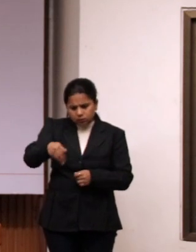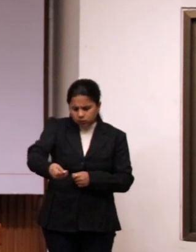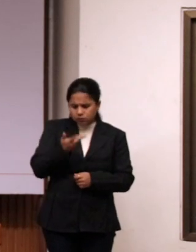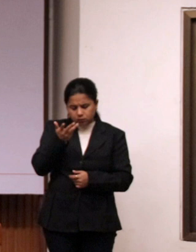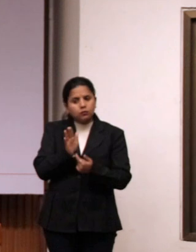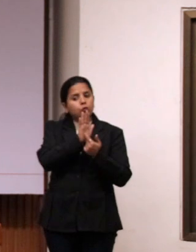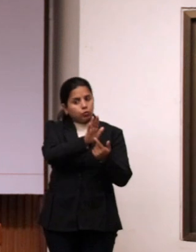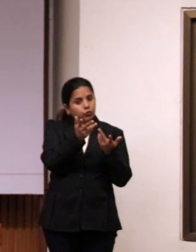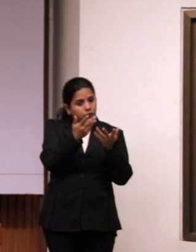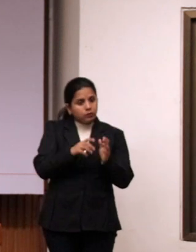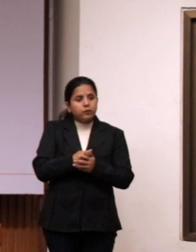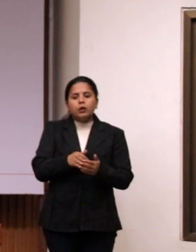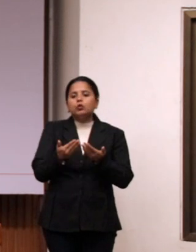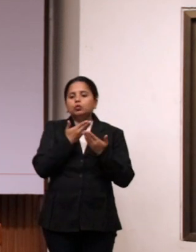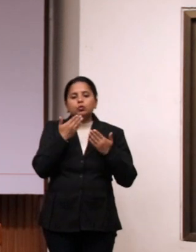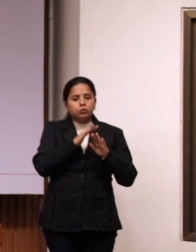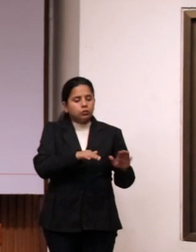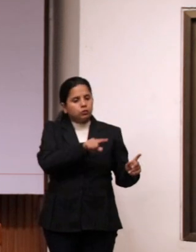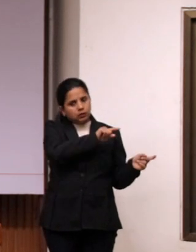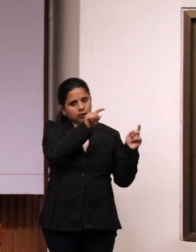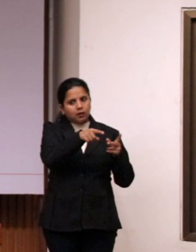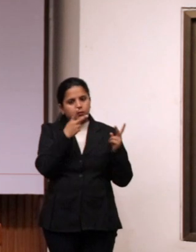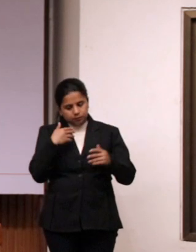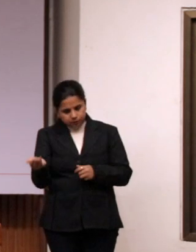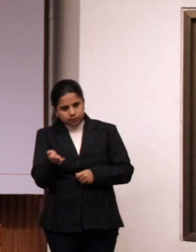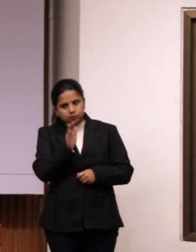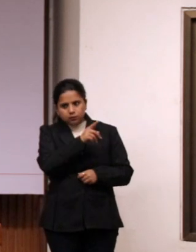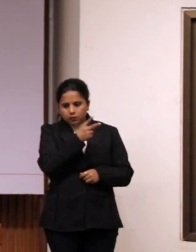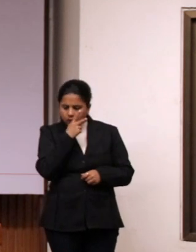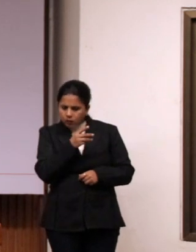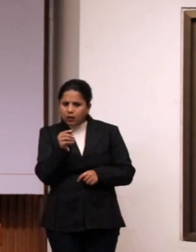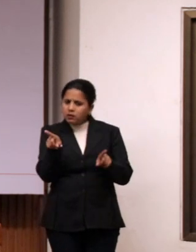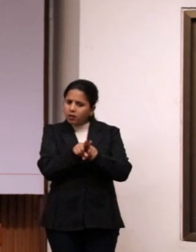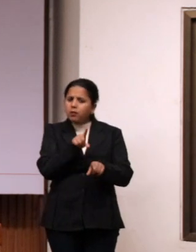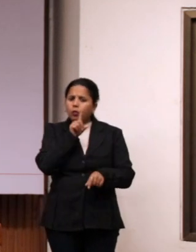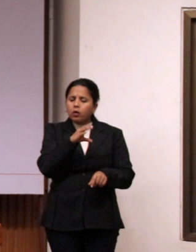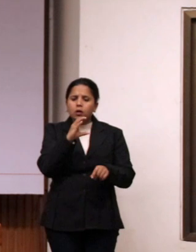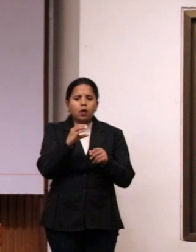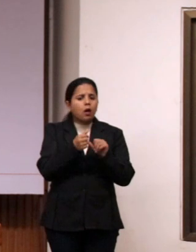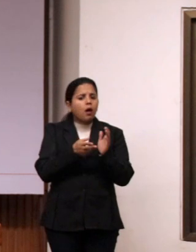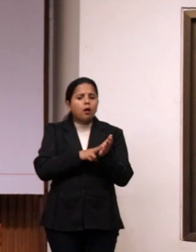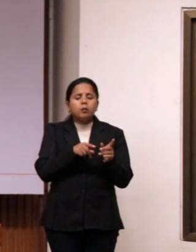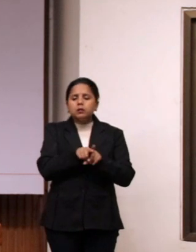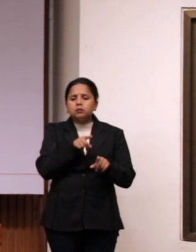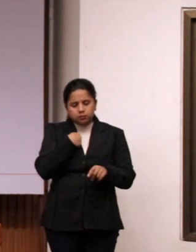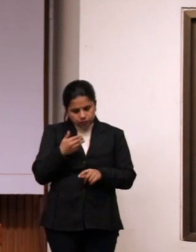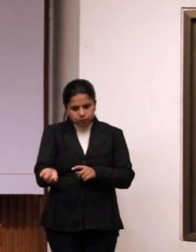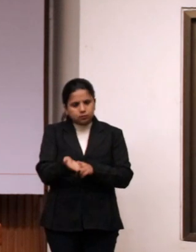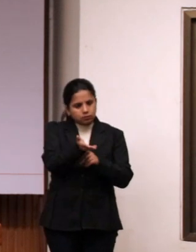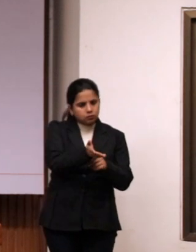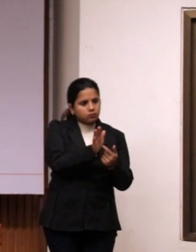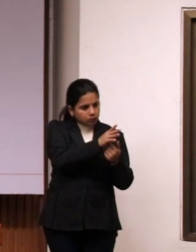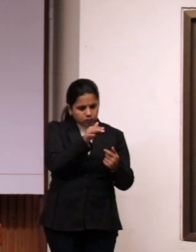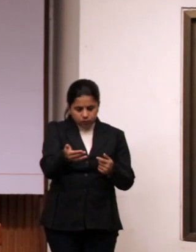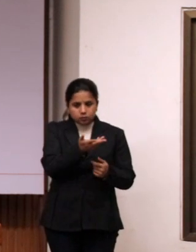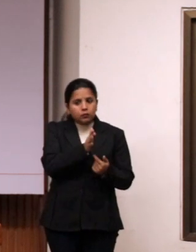to school children who visited it. They had the similar question, carbon sequestration. So I dig,